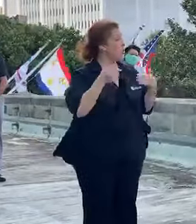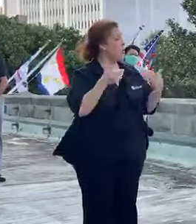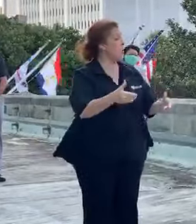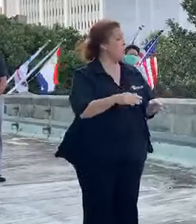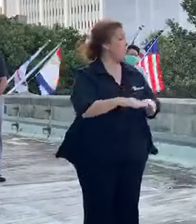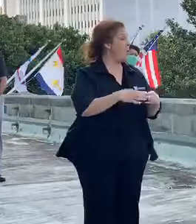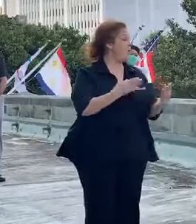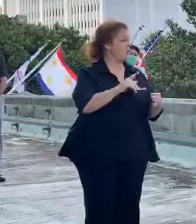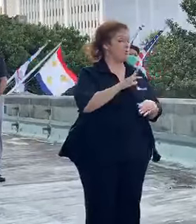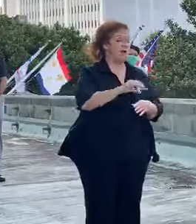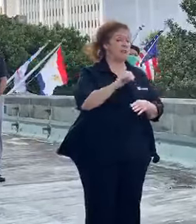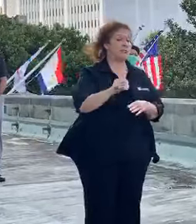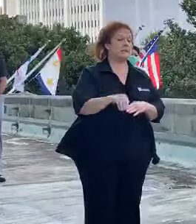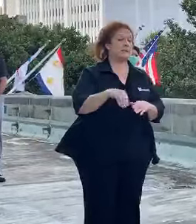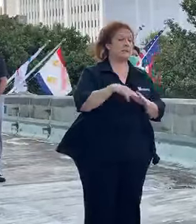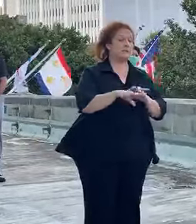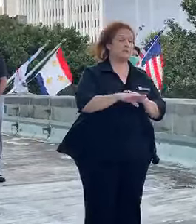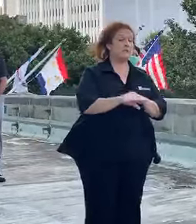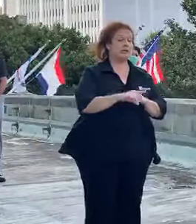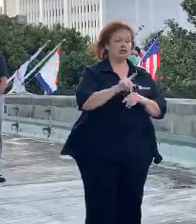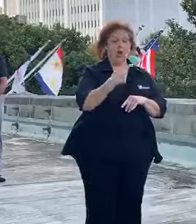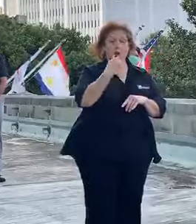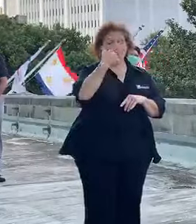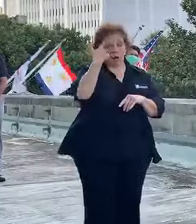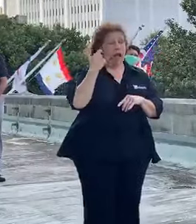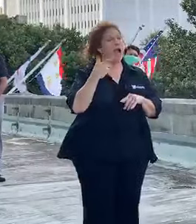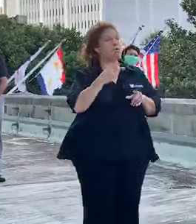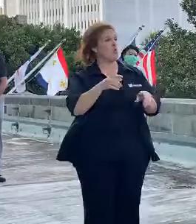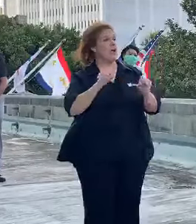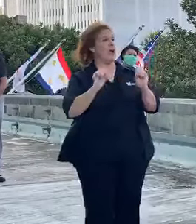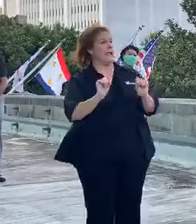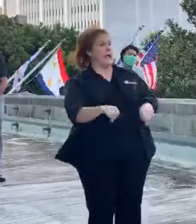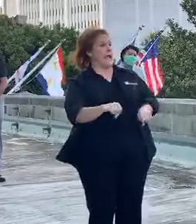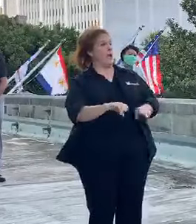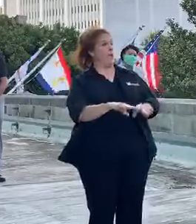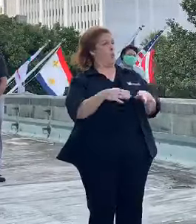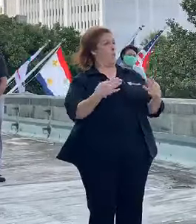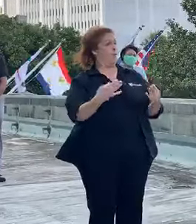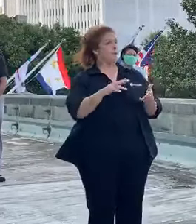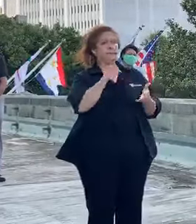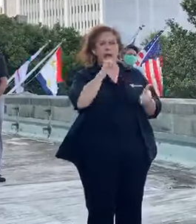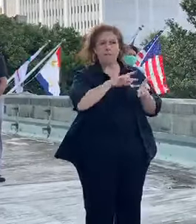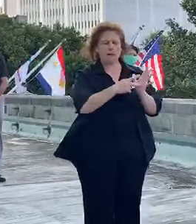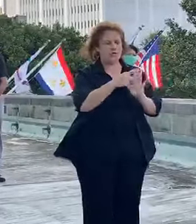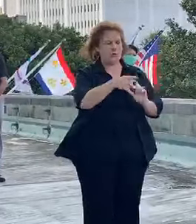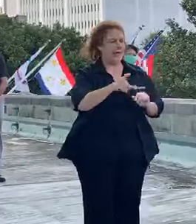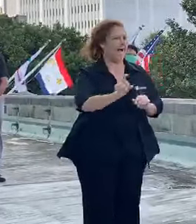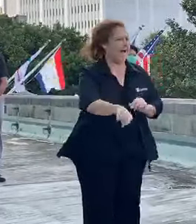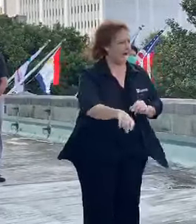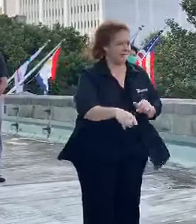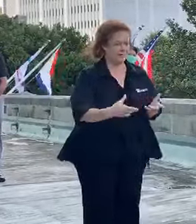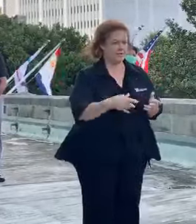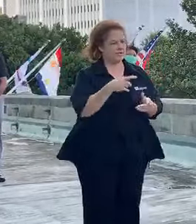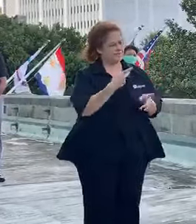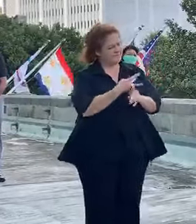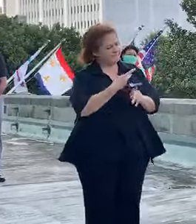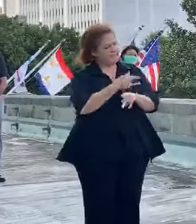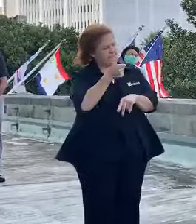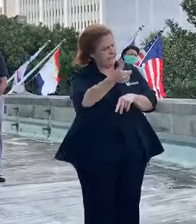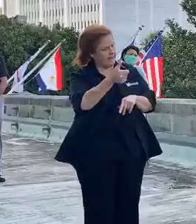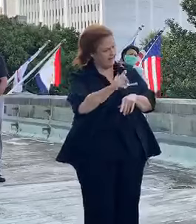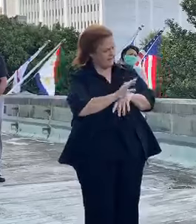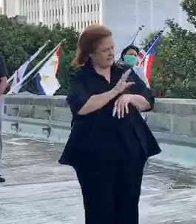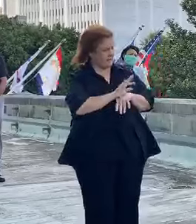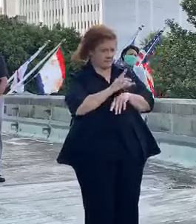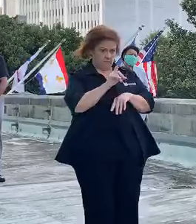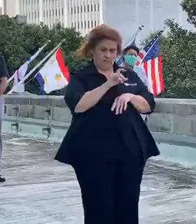25% occupancy level, just because you can do something doesn't mean you ought to do it. Work the math for yourself. Figure